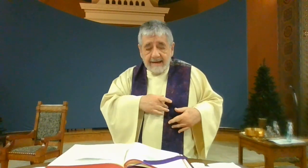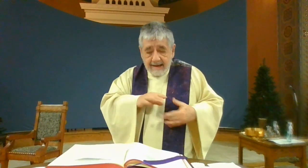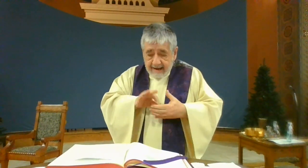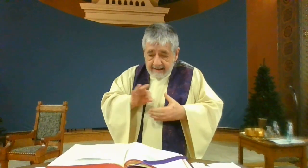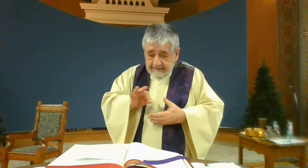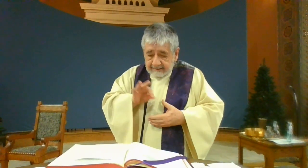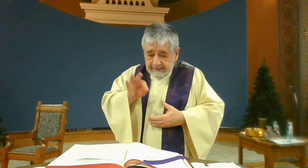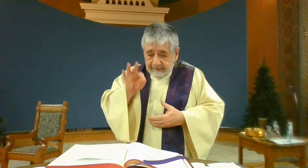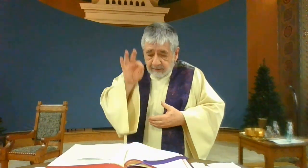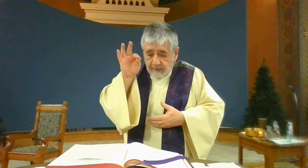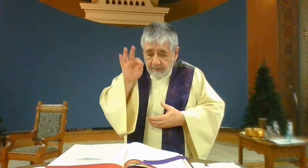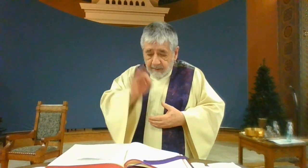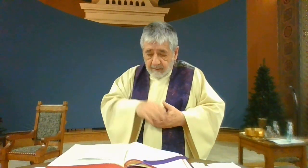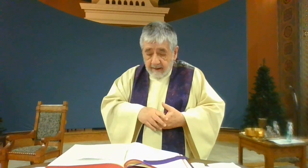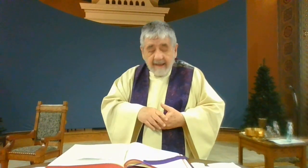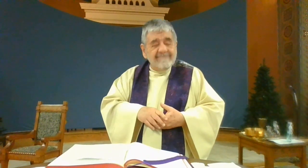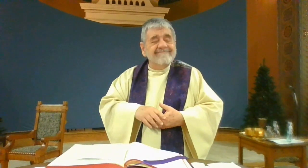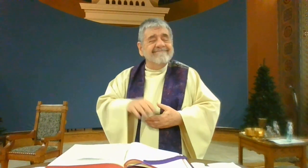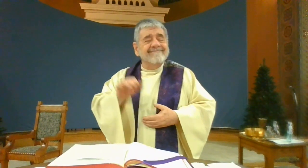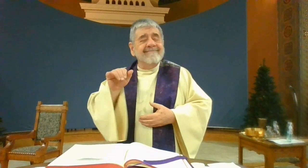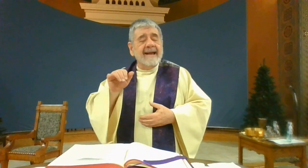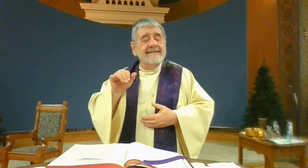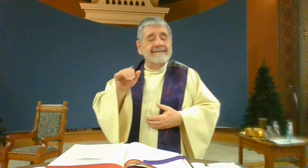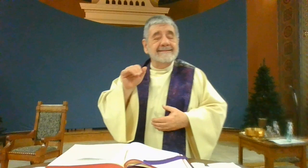that you love that person, heart and soul.